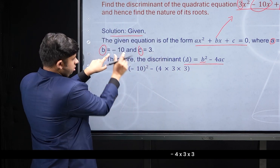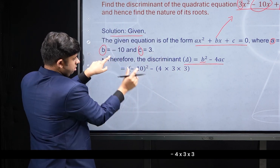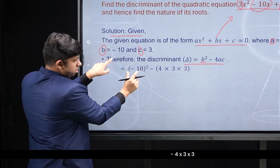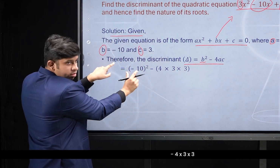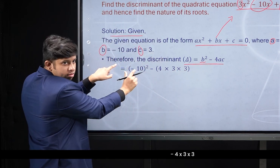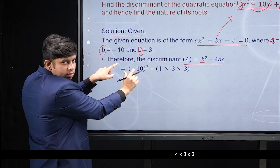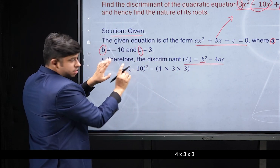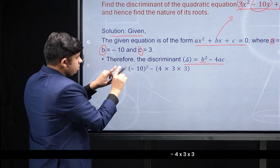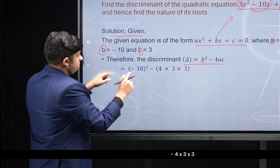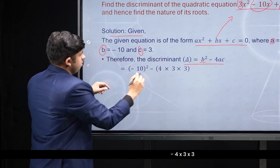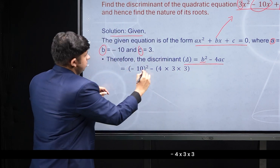3.